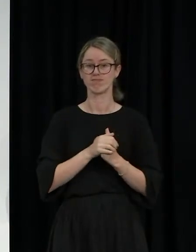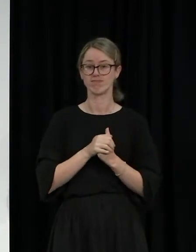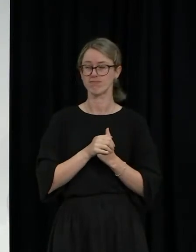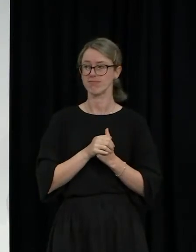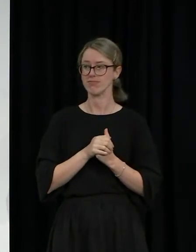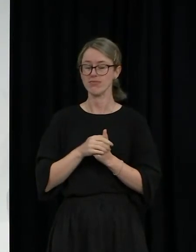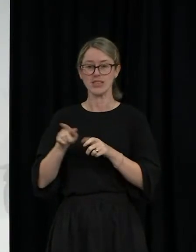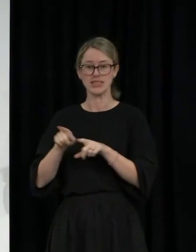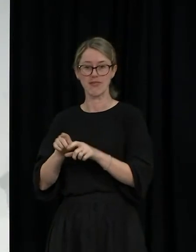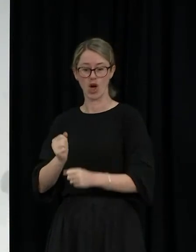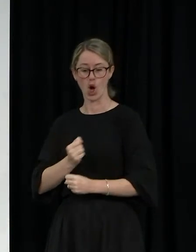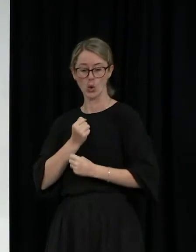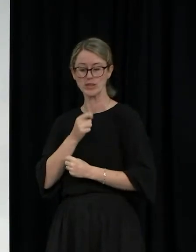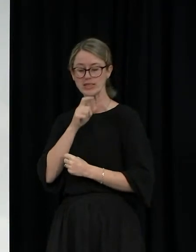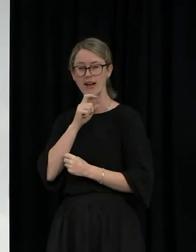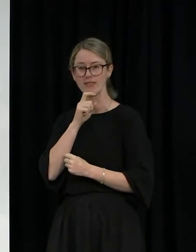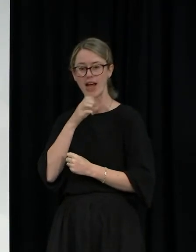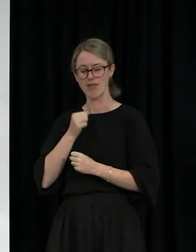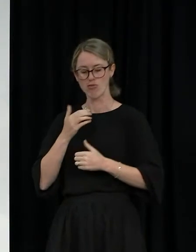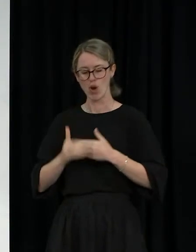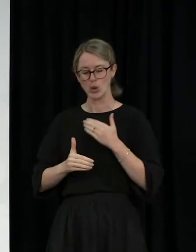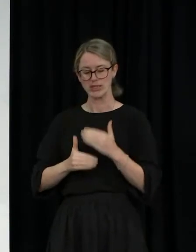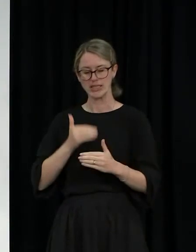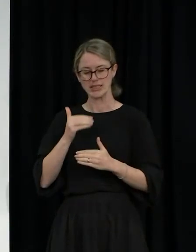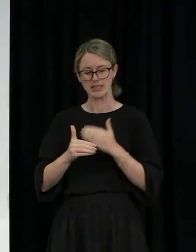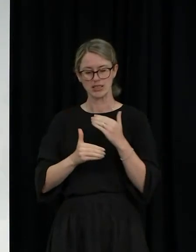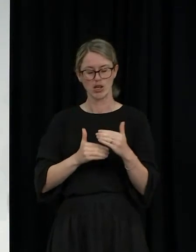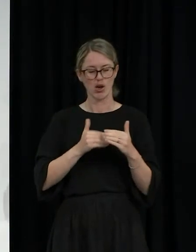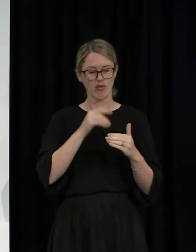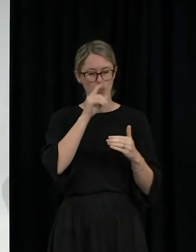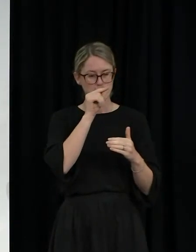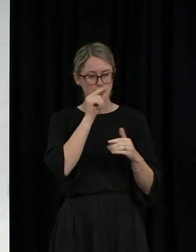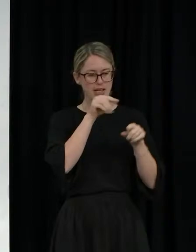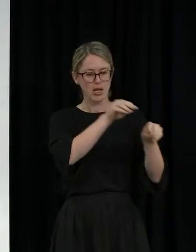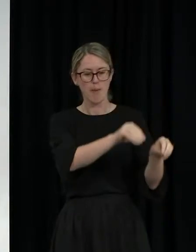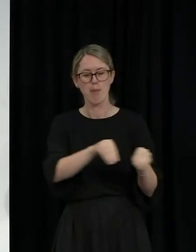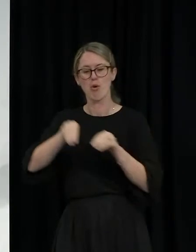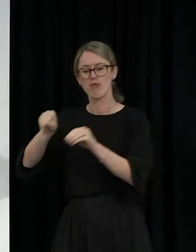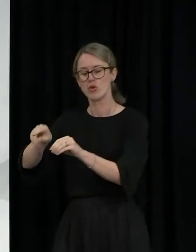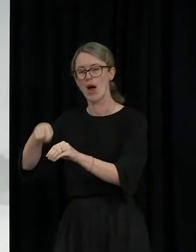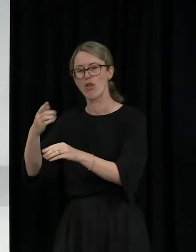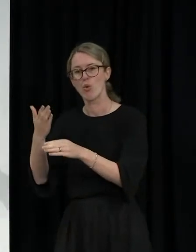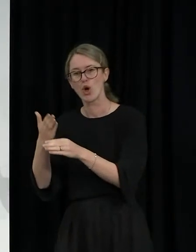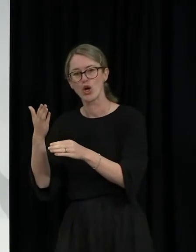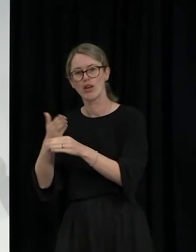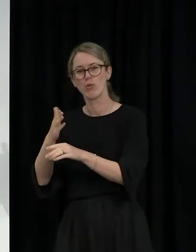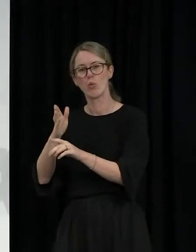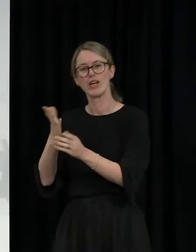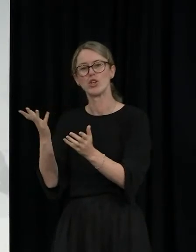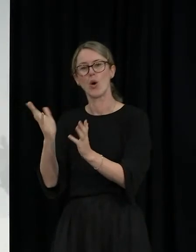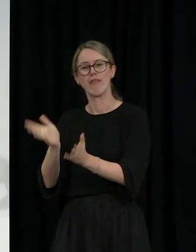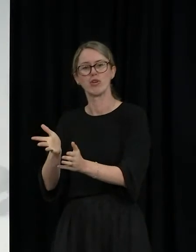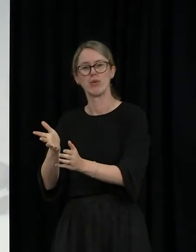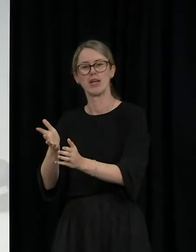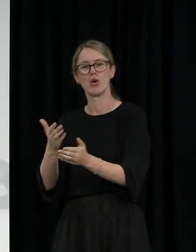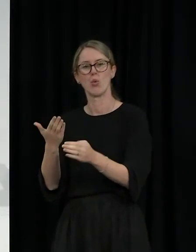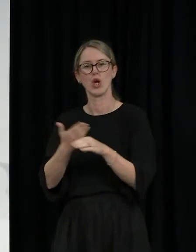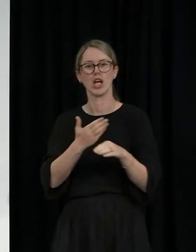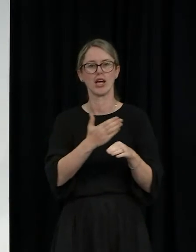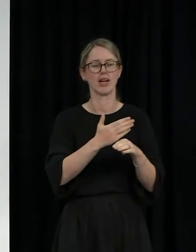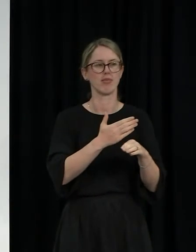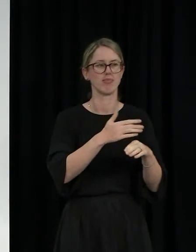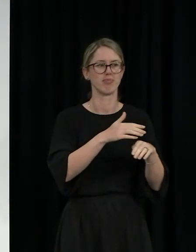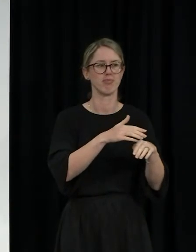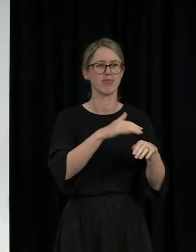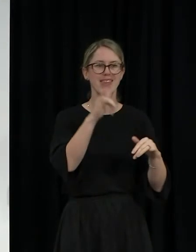our own staff, there's a process of seeking to reallocate people to other work that doesn't require them to be at the border, and then